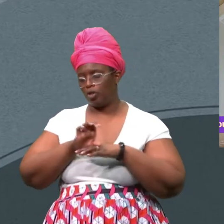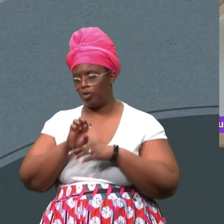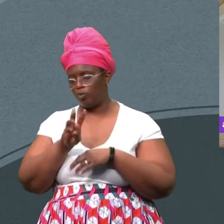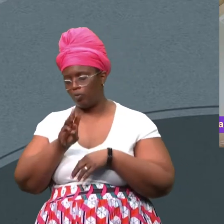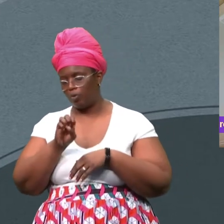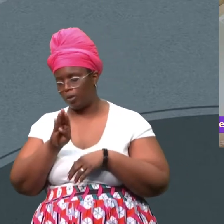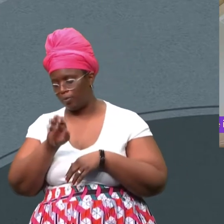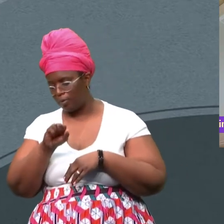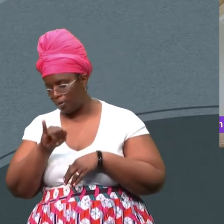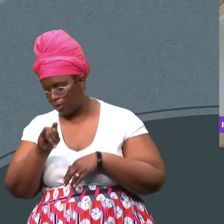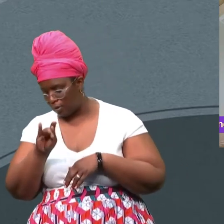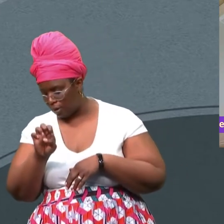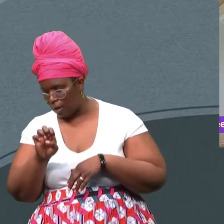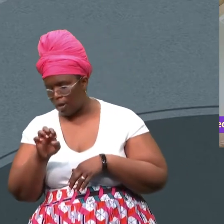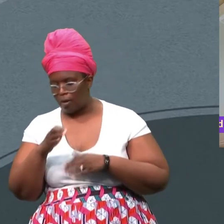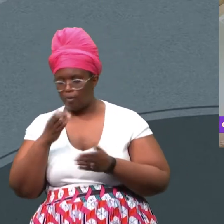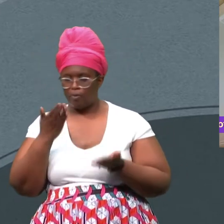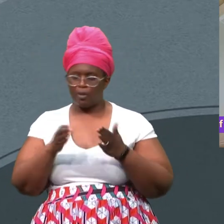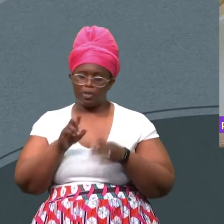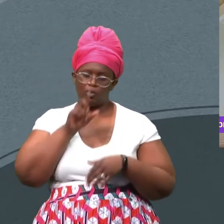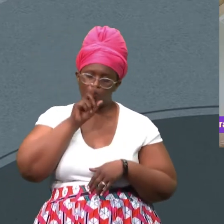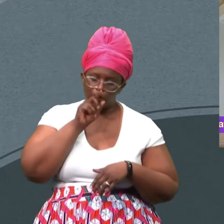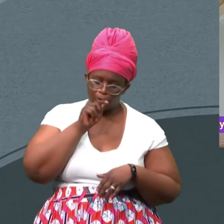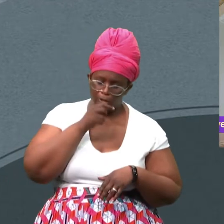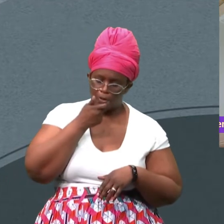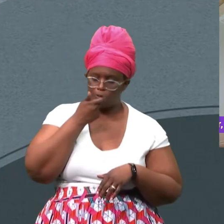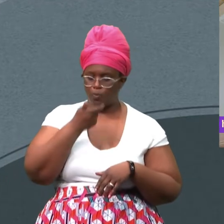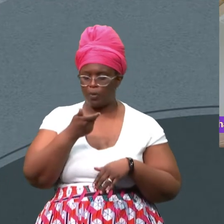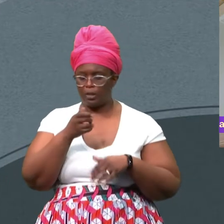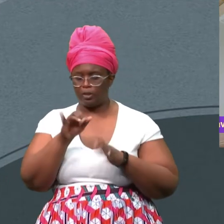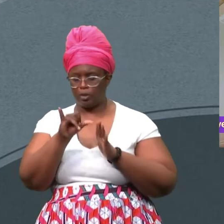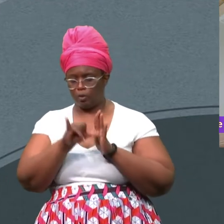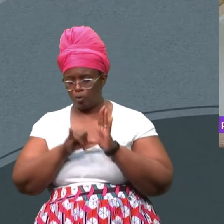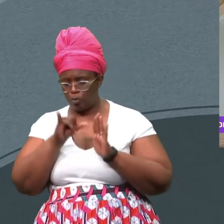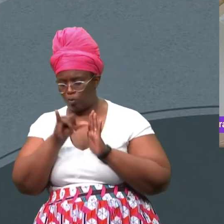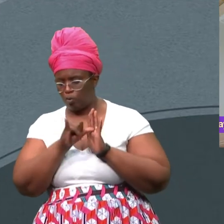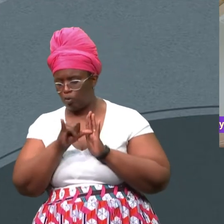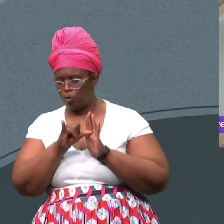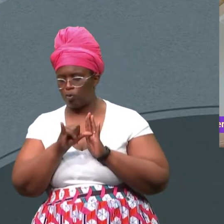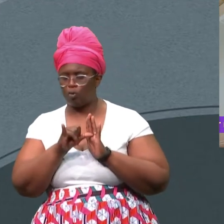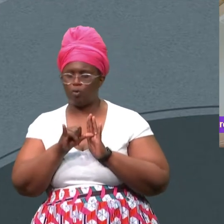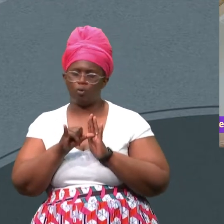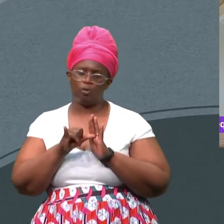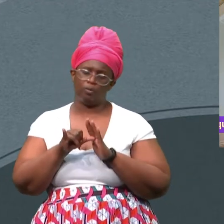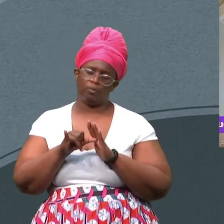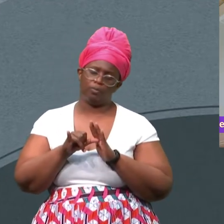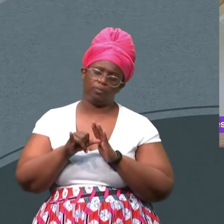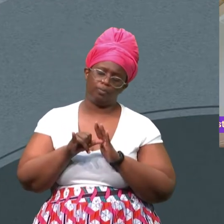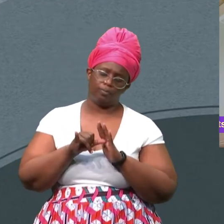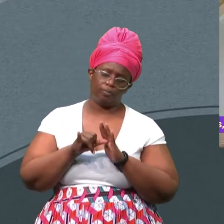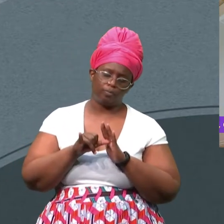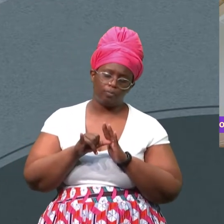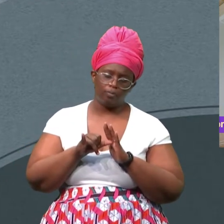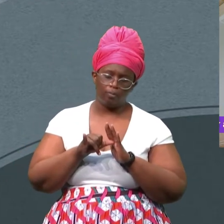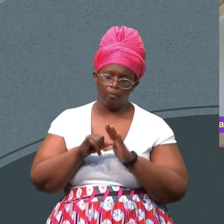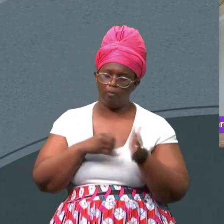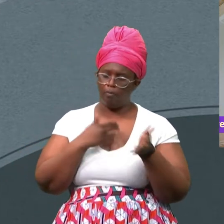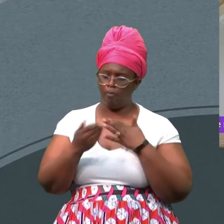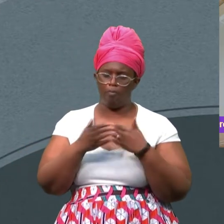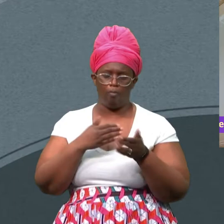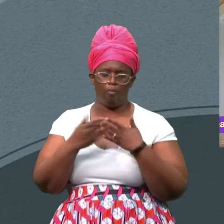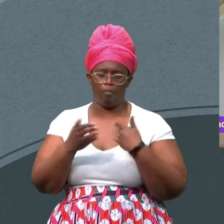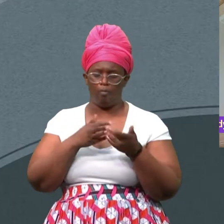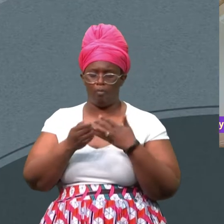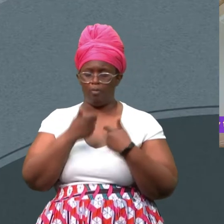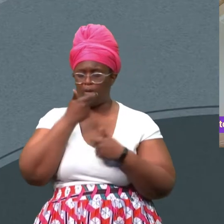website or whether they're on Twitter, whether they're on Facebook, whether, God, wherever they are, whether they're